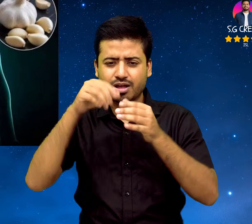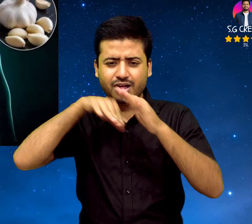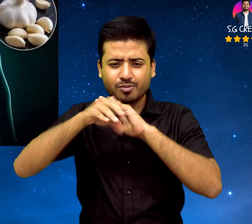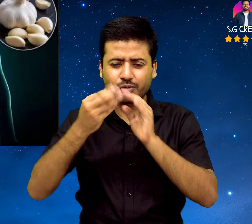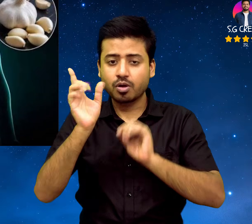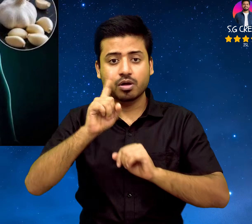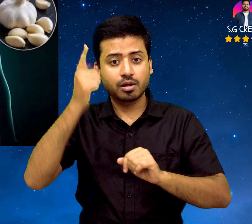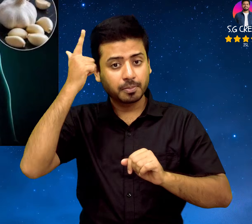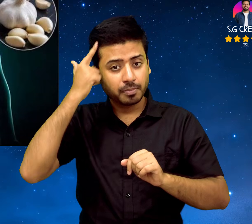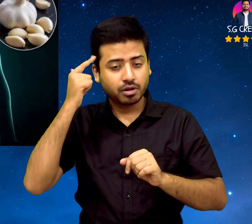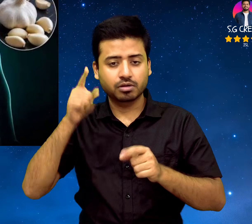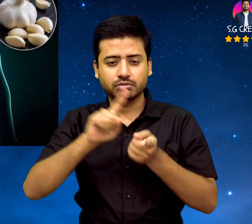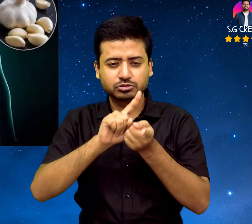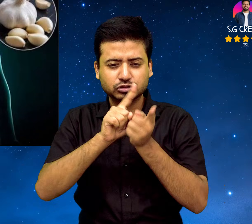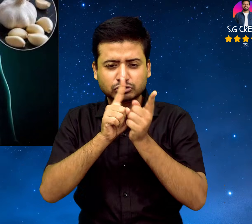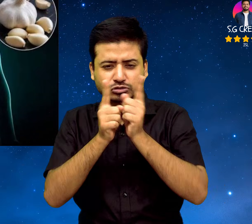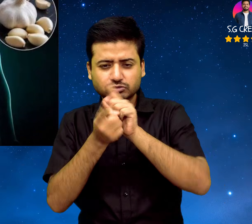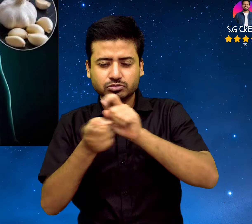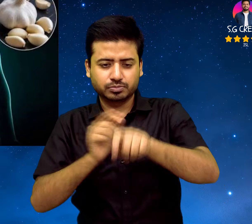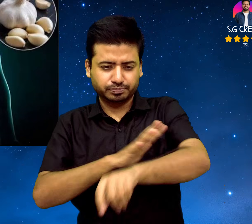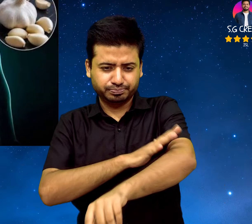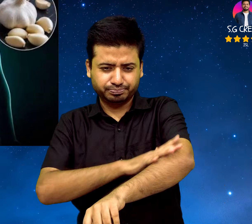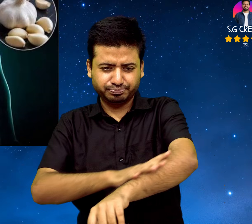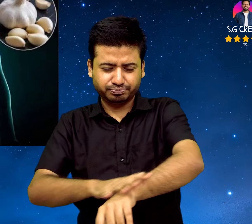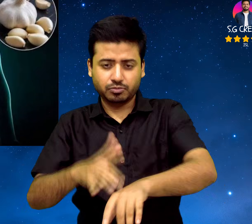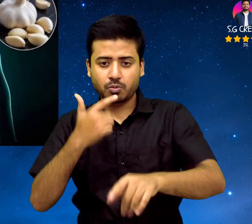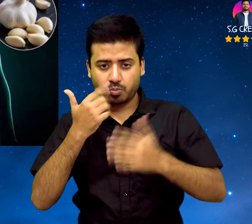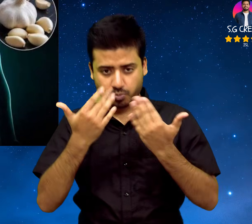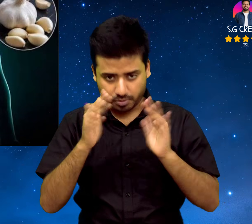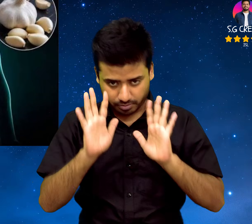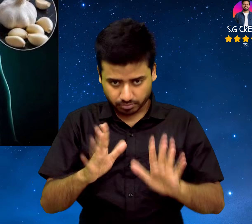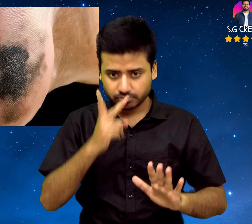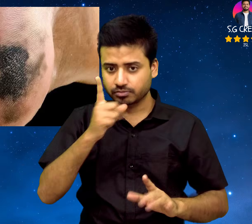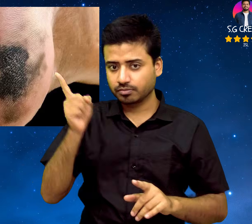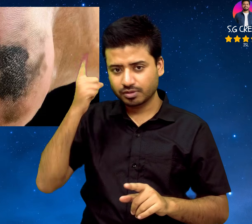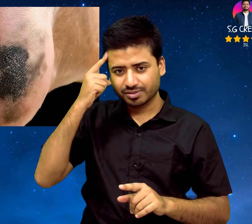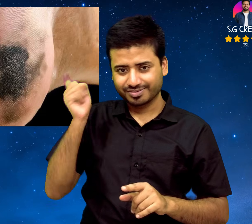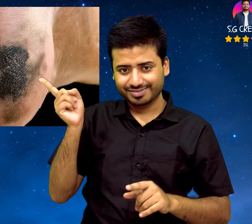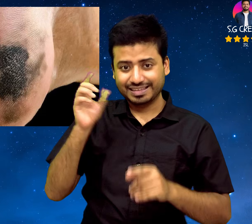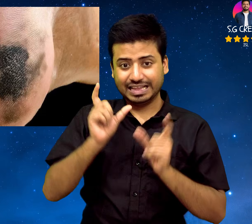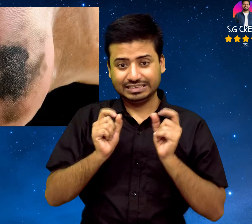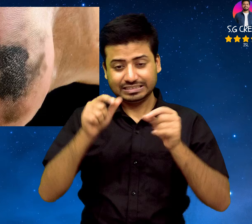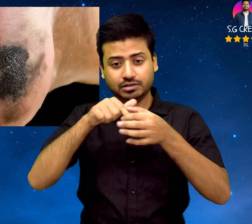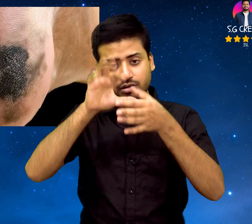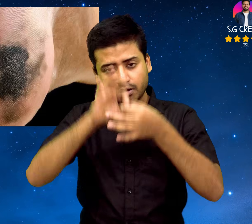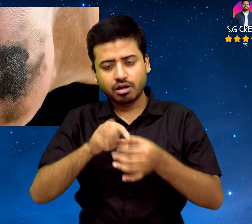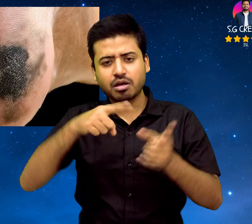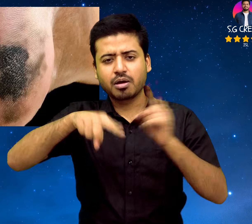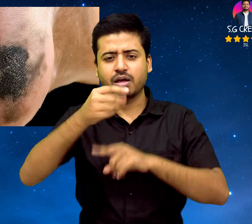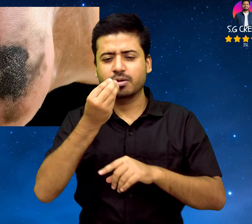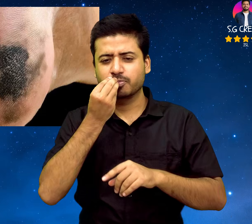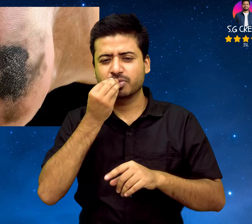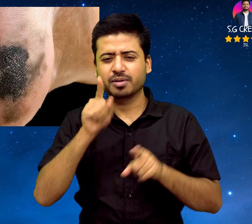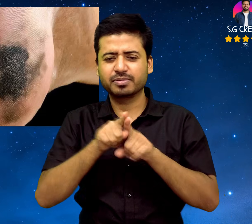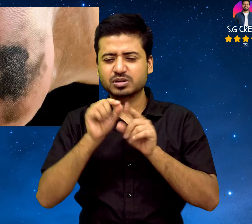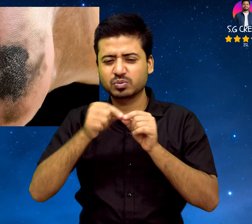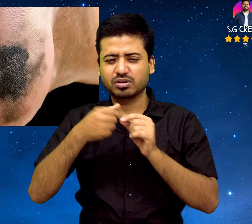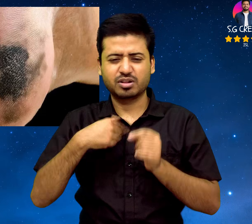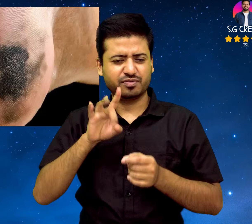which rapidly converts flavorless amino acid sulfoxides, such as alliin, into biologically active thiosulfonates, such as allicin